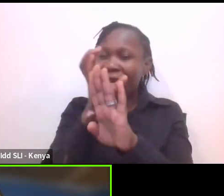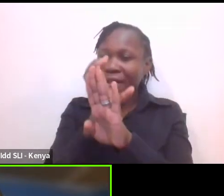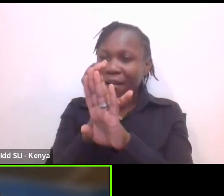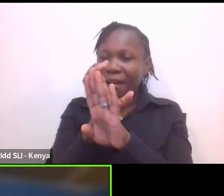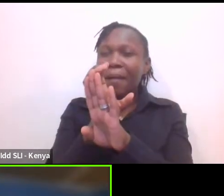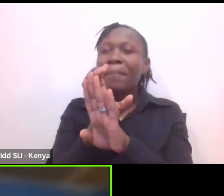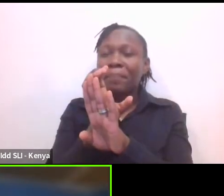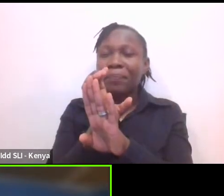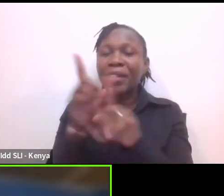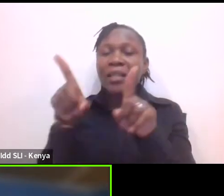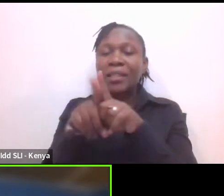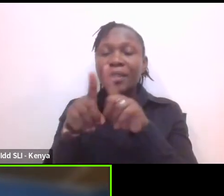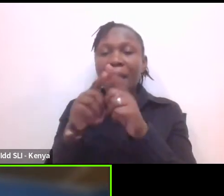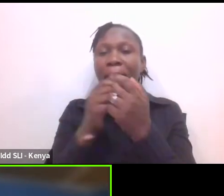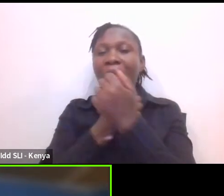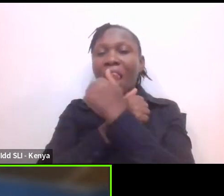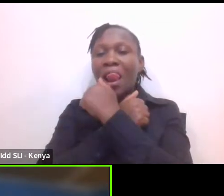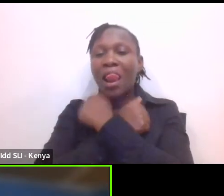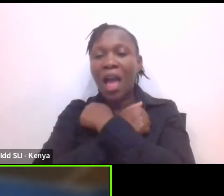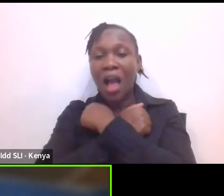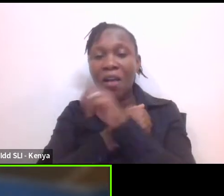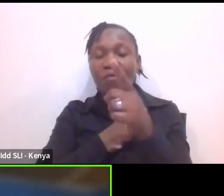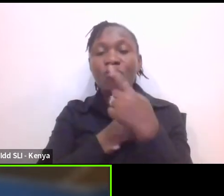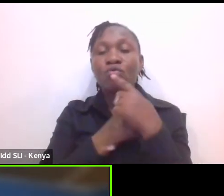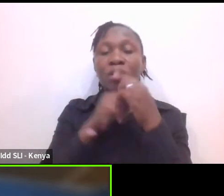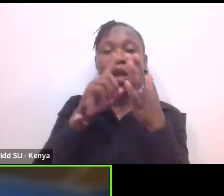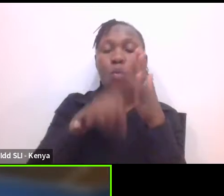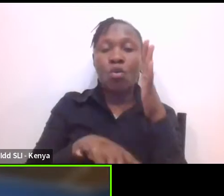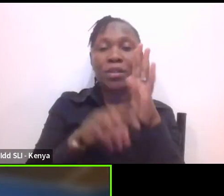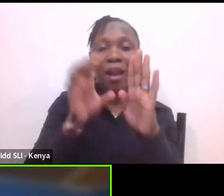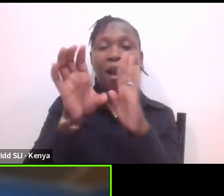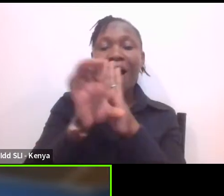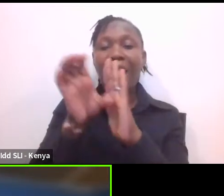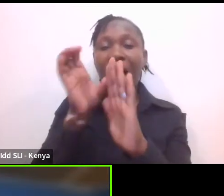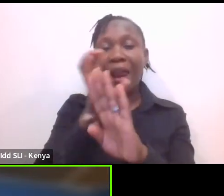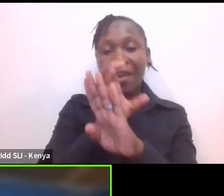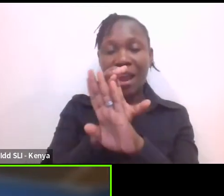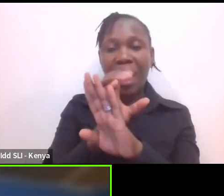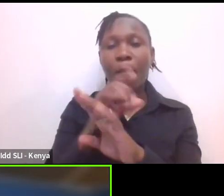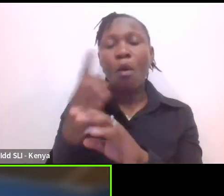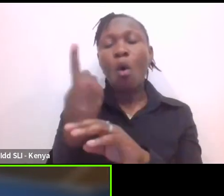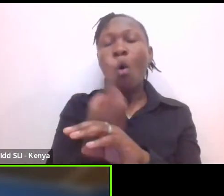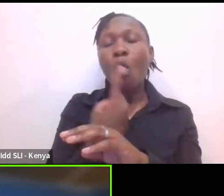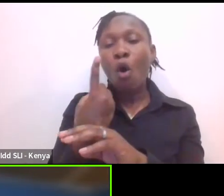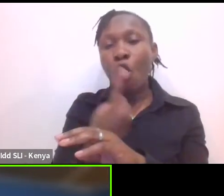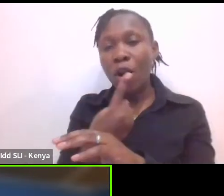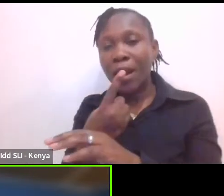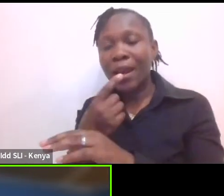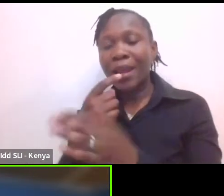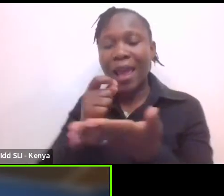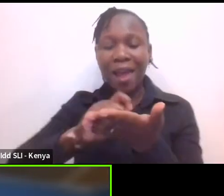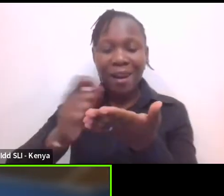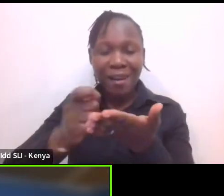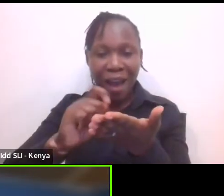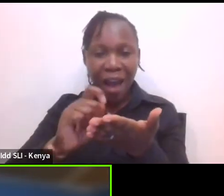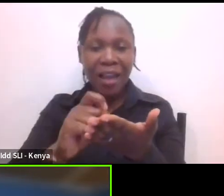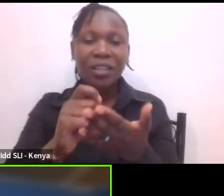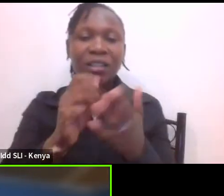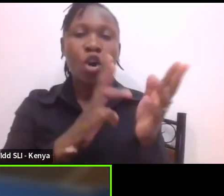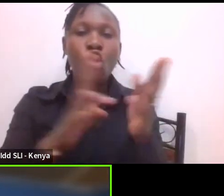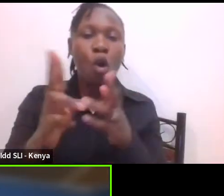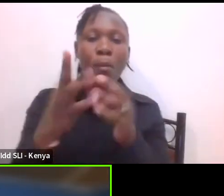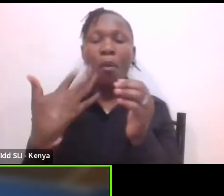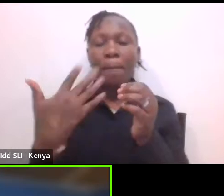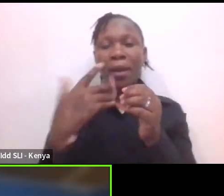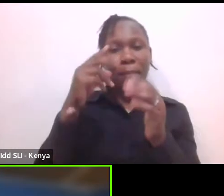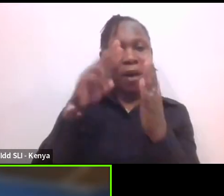you said, that the curriculum, in your definition, it's not this just a regular unit of study,